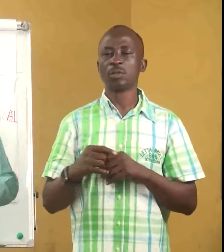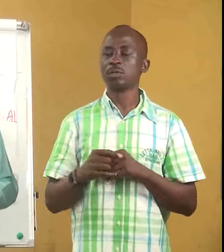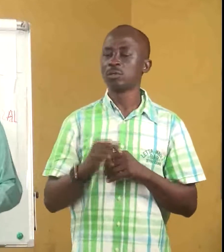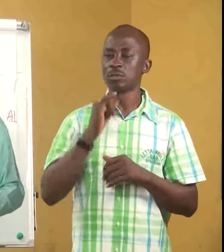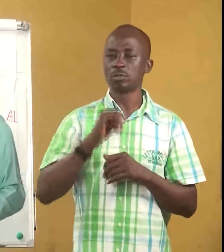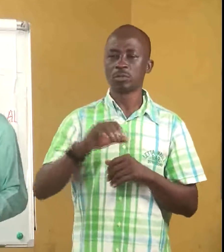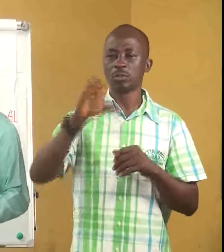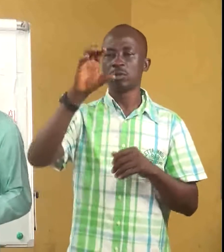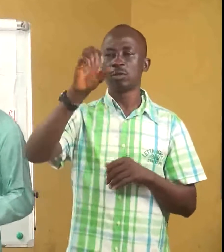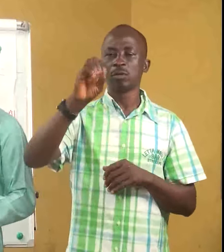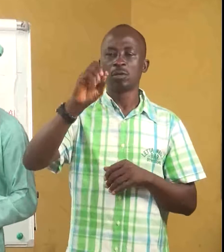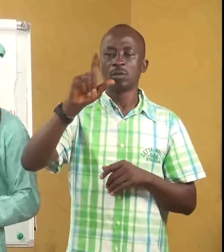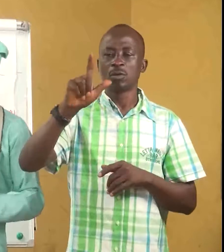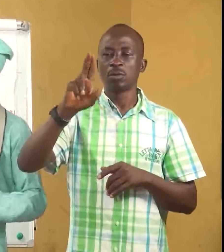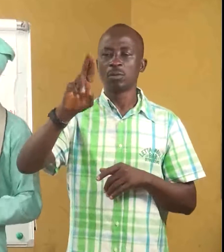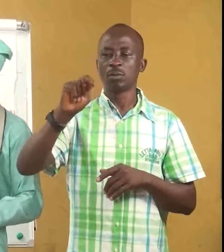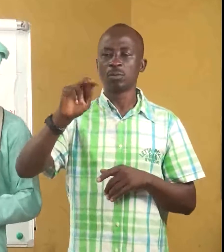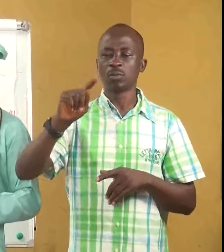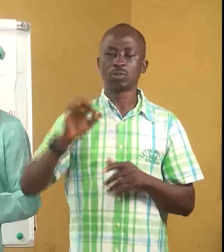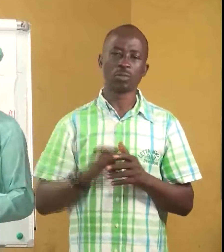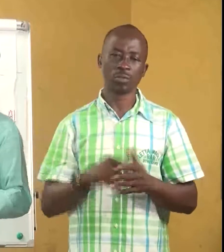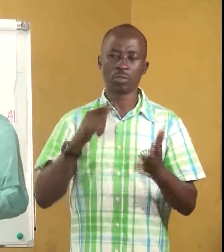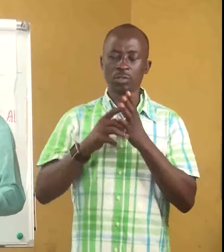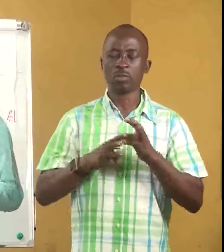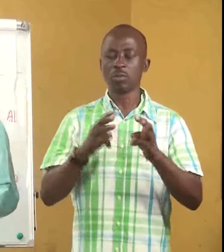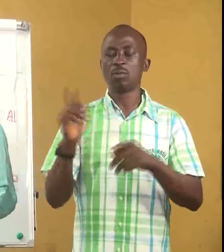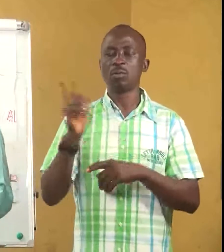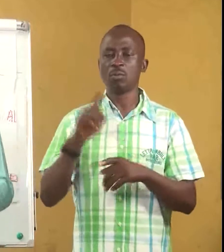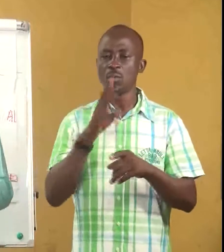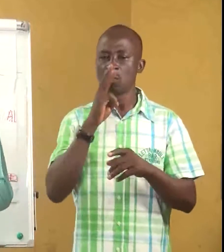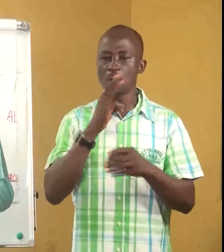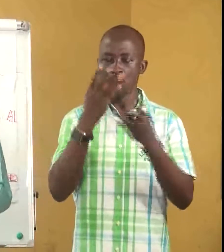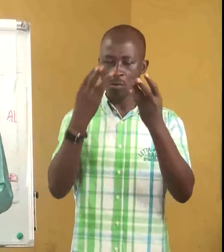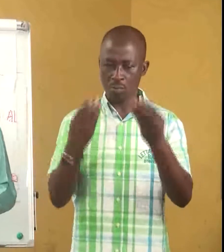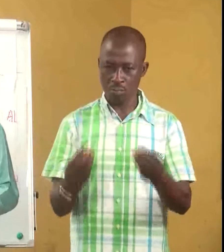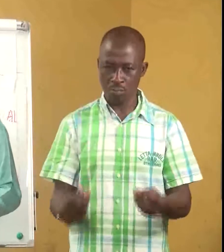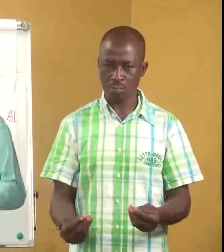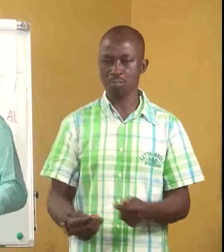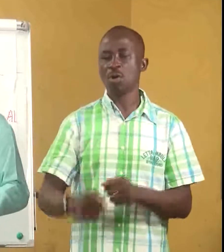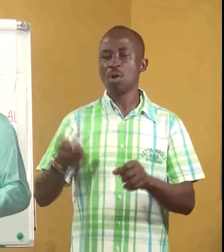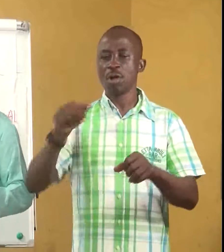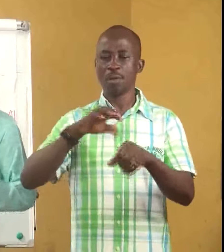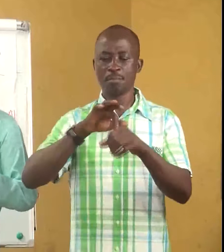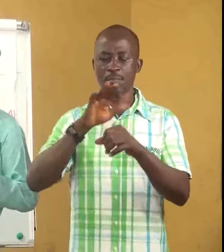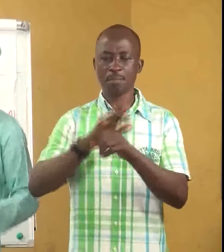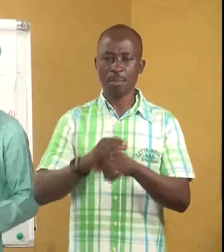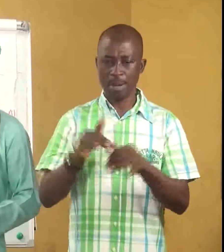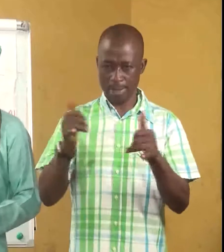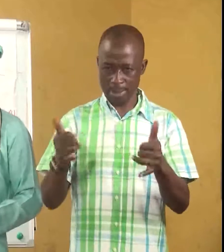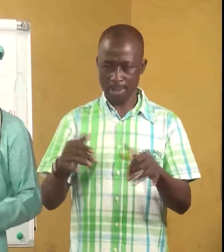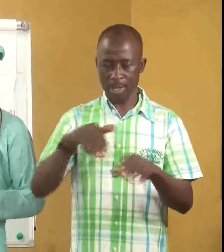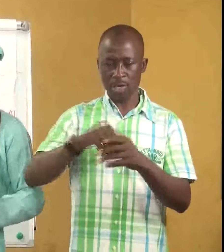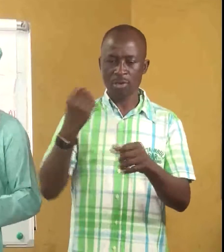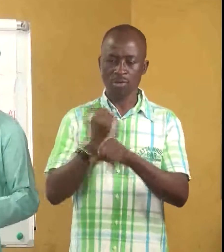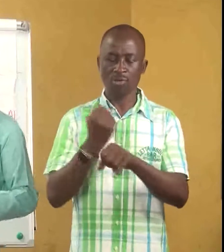is solution. This is the process by which water dissolves any soluble minerals present in the